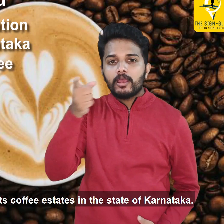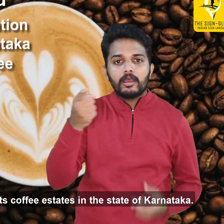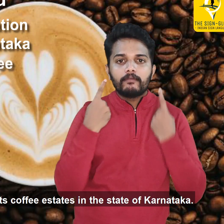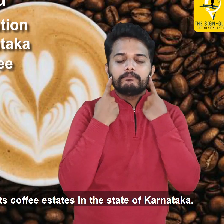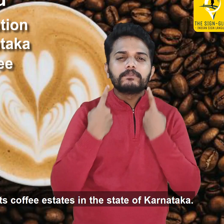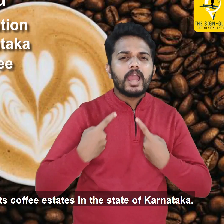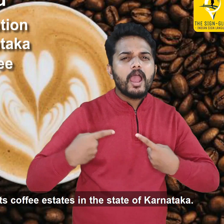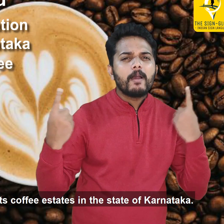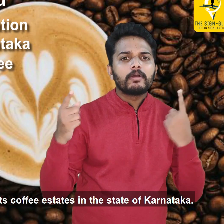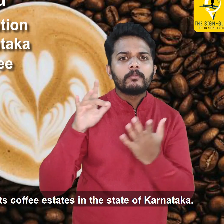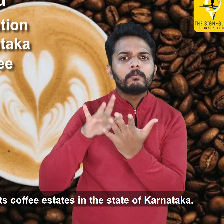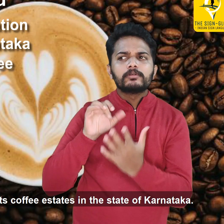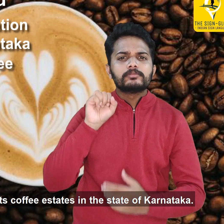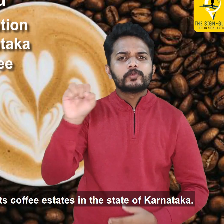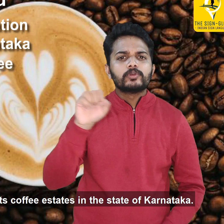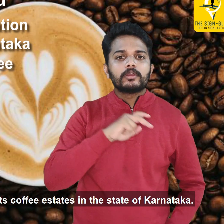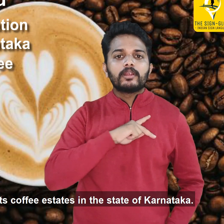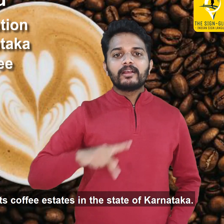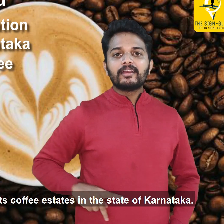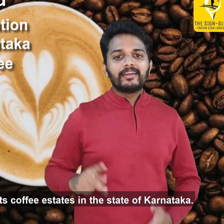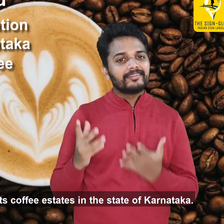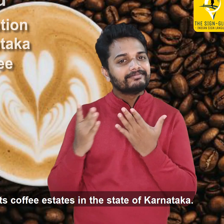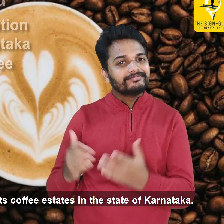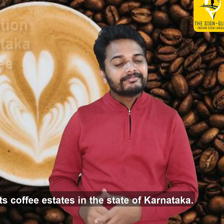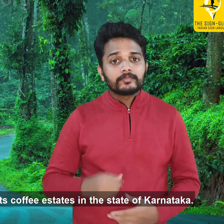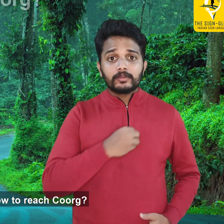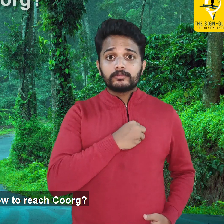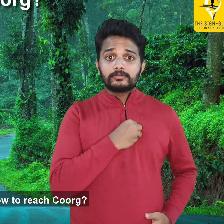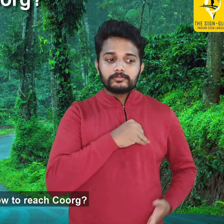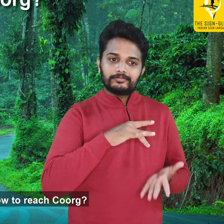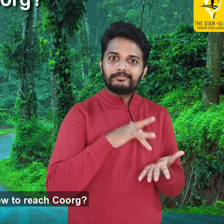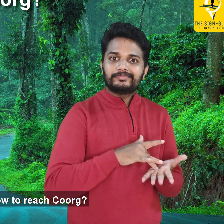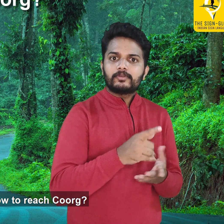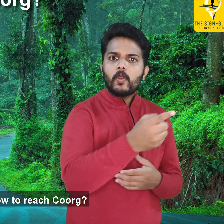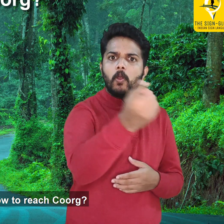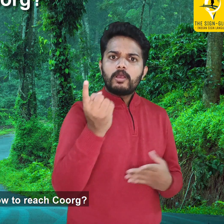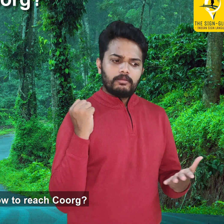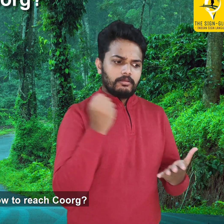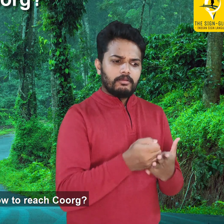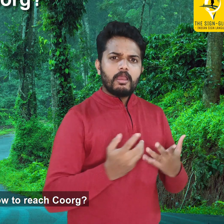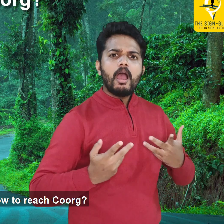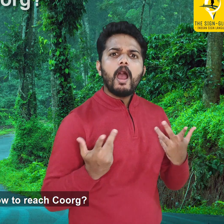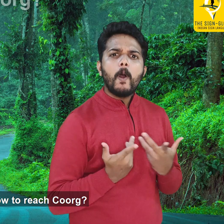This place is famous for its coffee estates in the state of Carnitica. How to reach Korg?